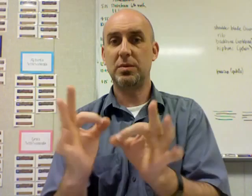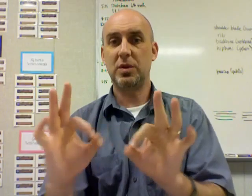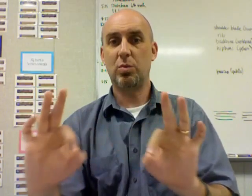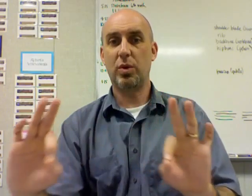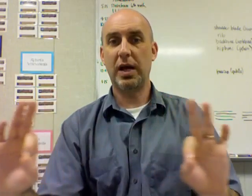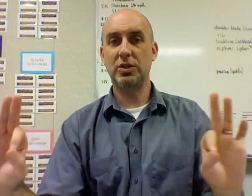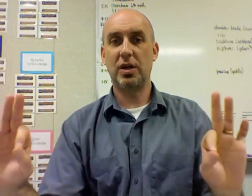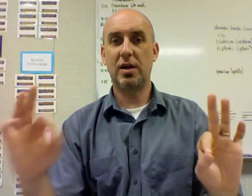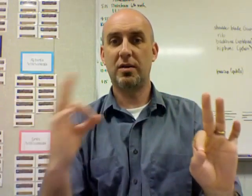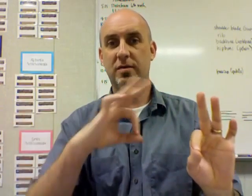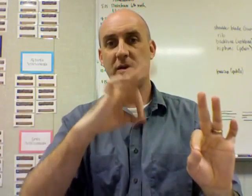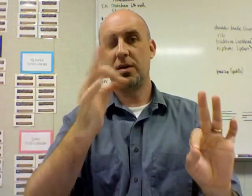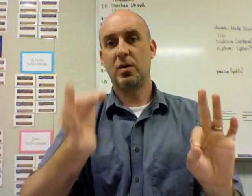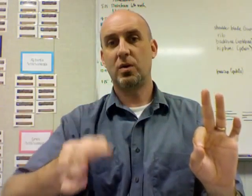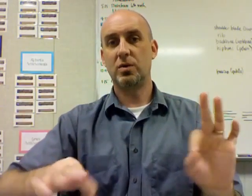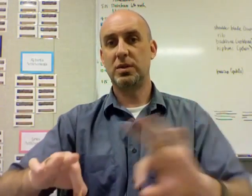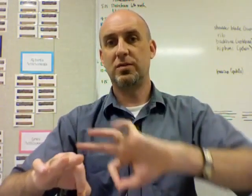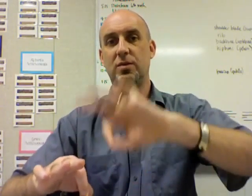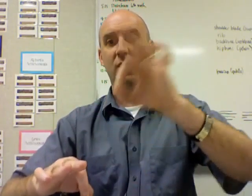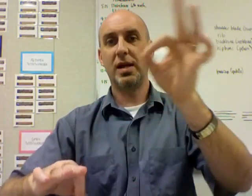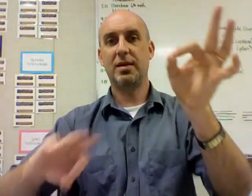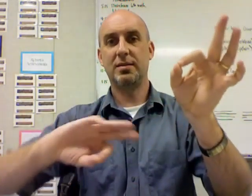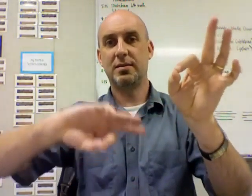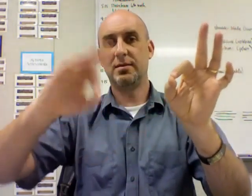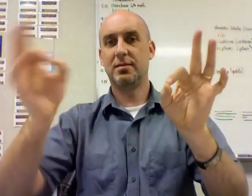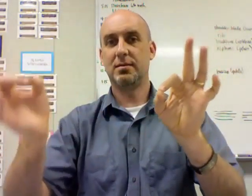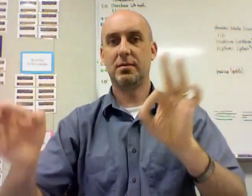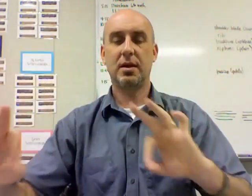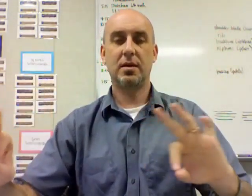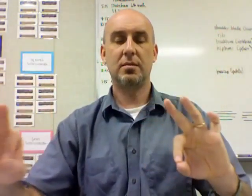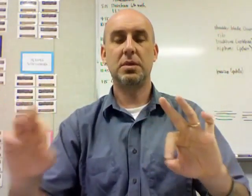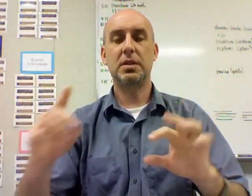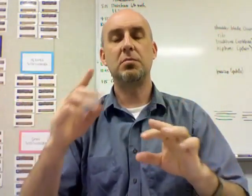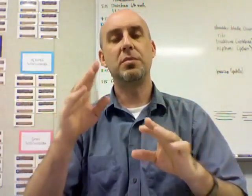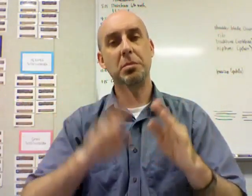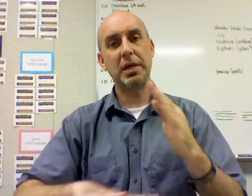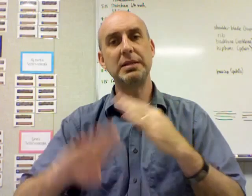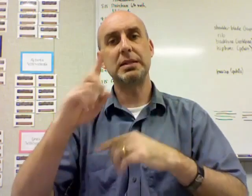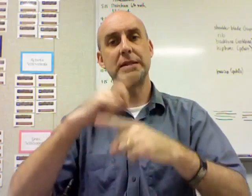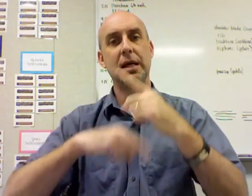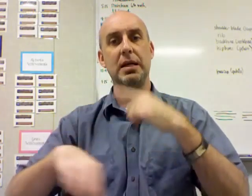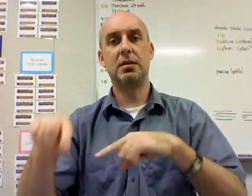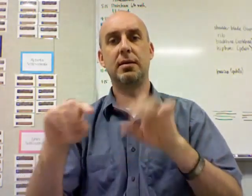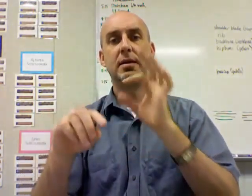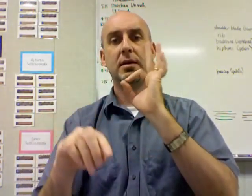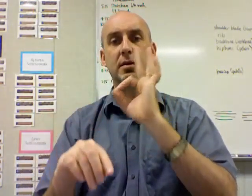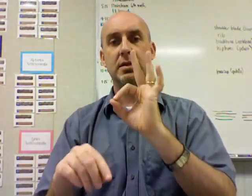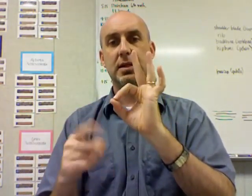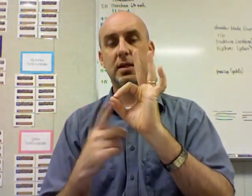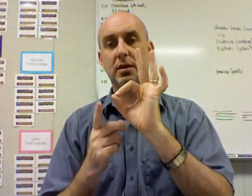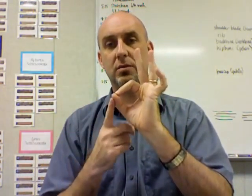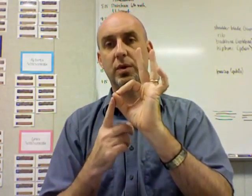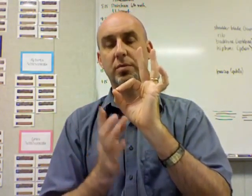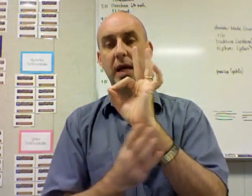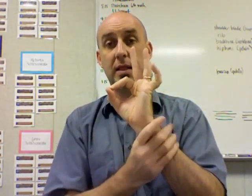they'll branch off or go different ways. But the basic sign is like with my left